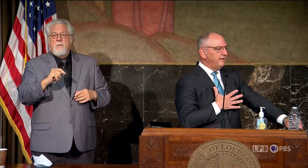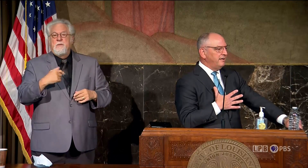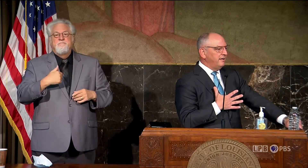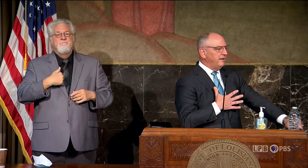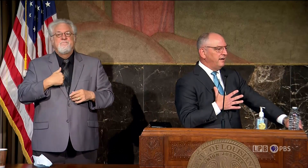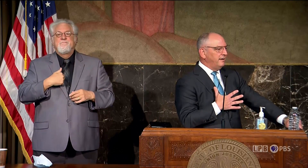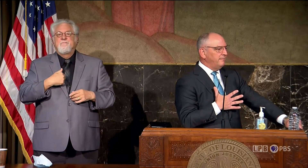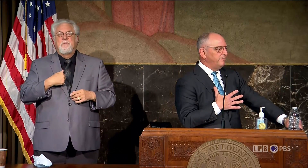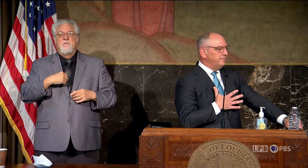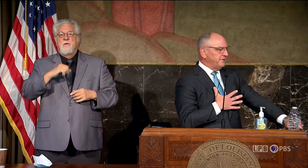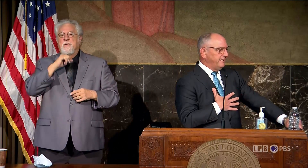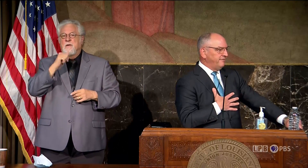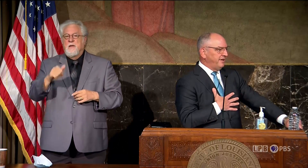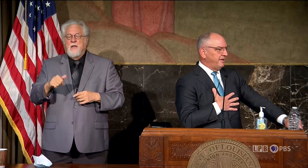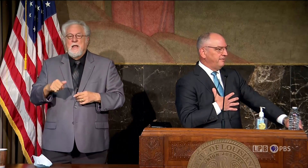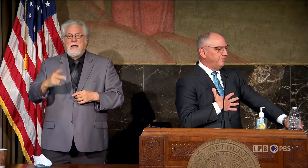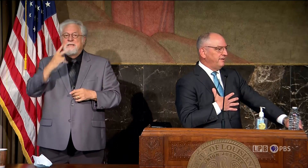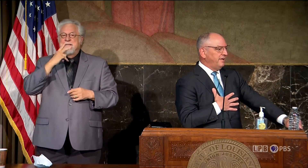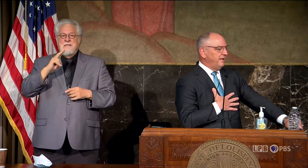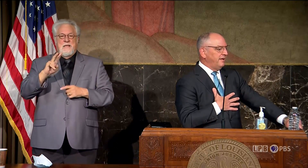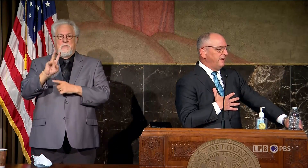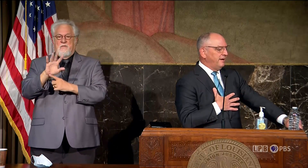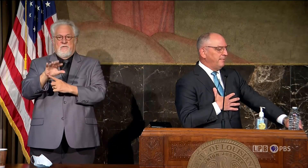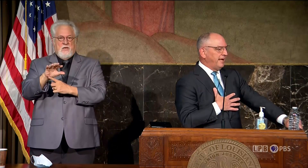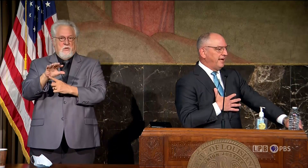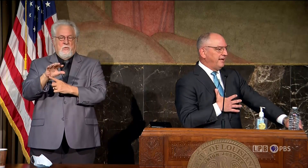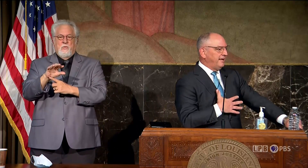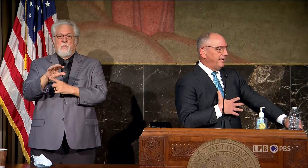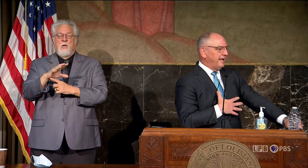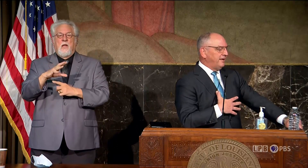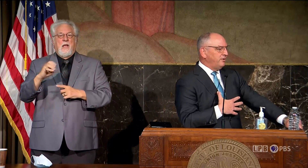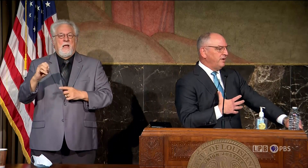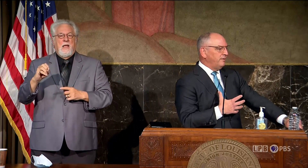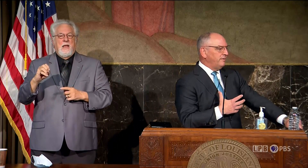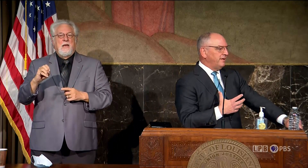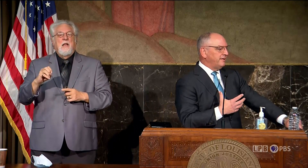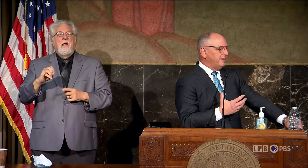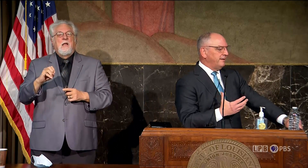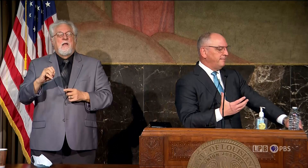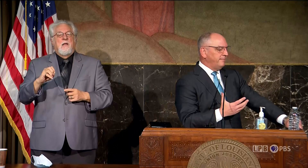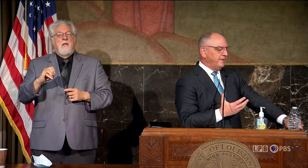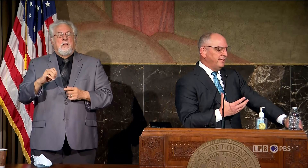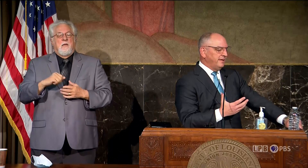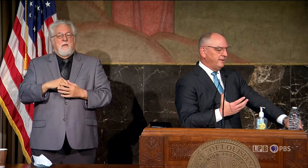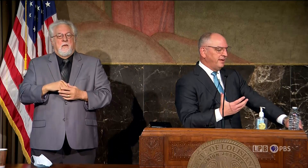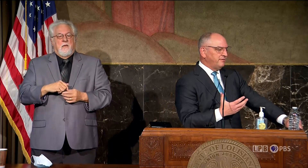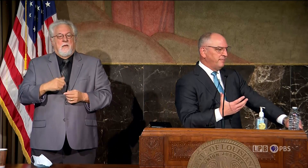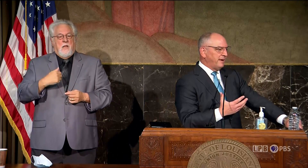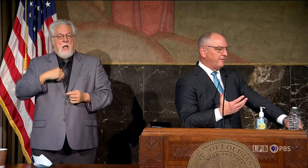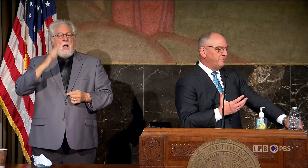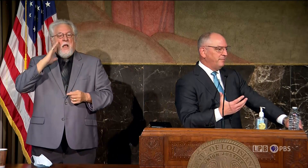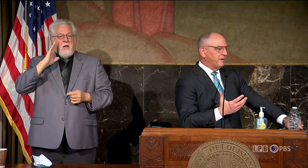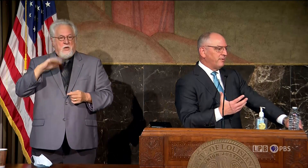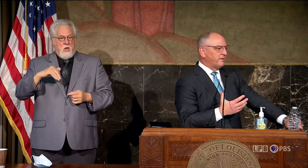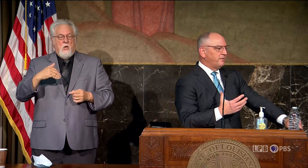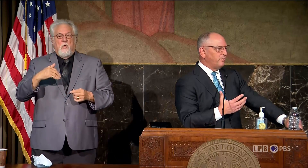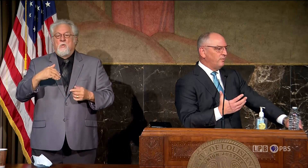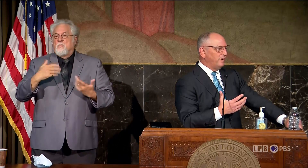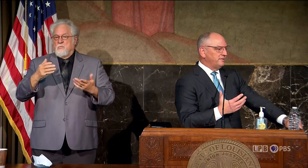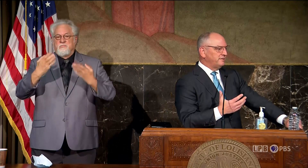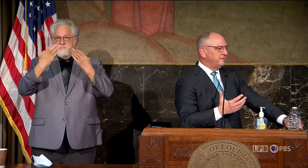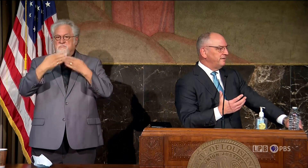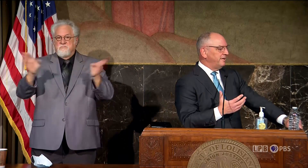not seen the video, and I do know that that it is a matter of public